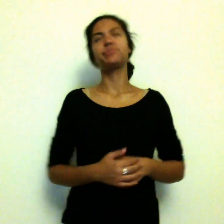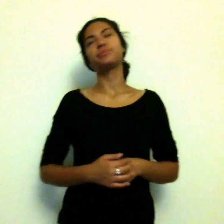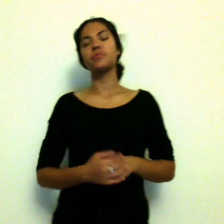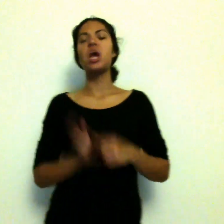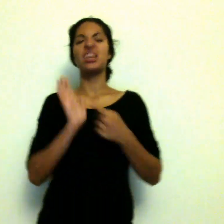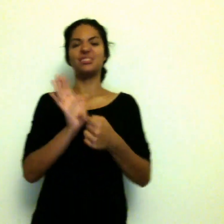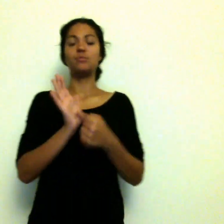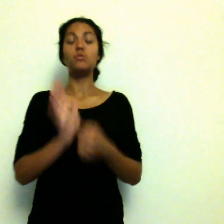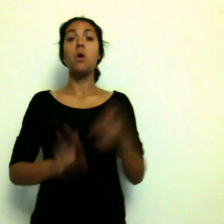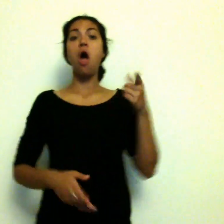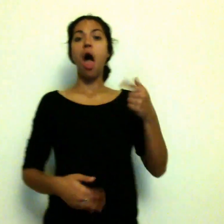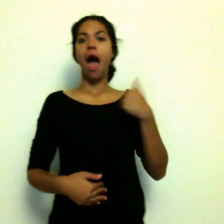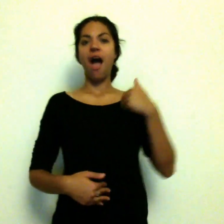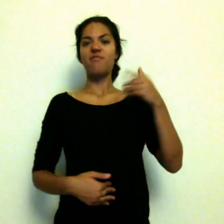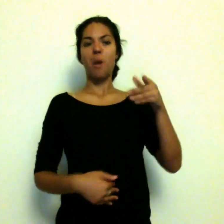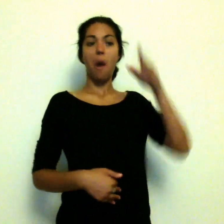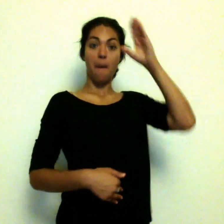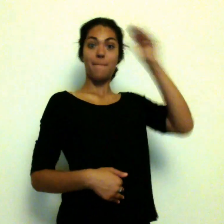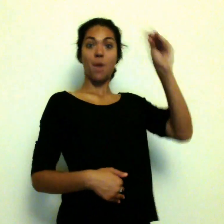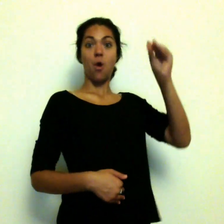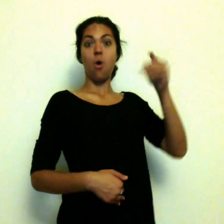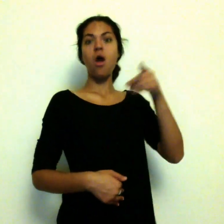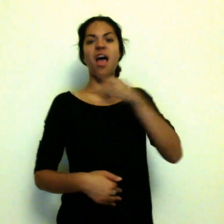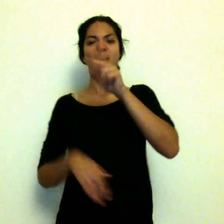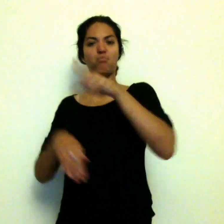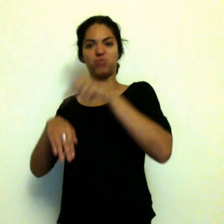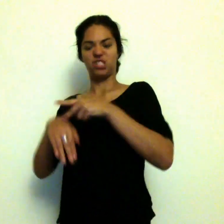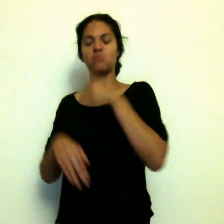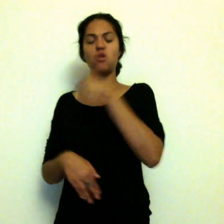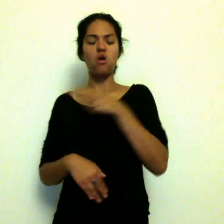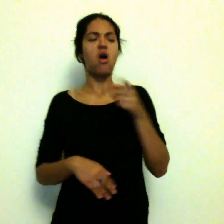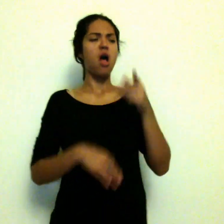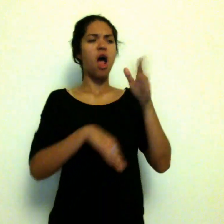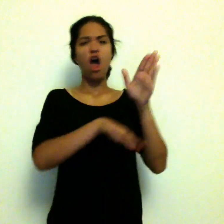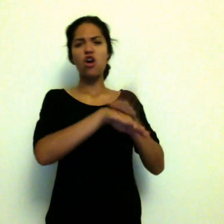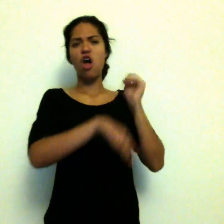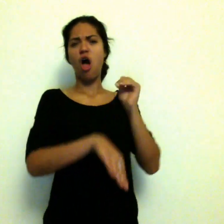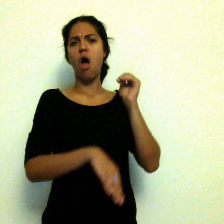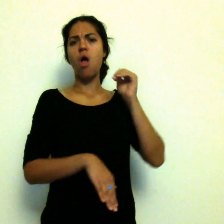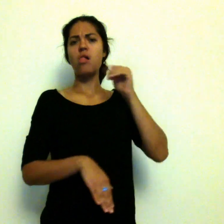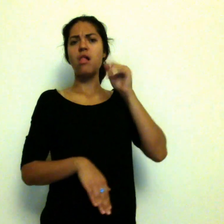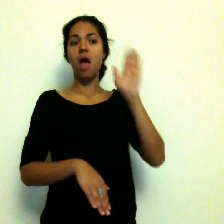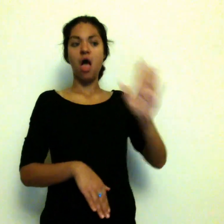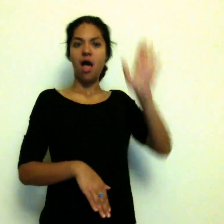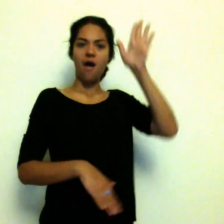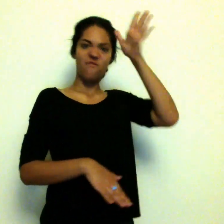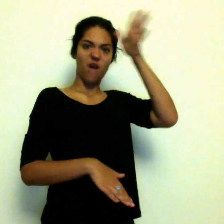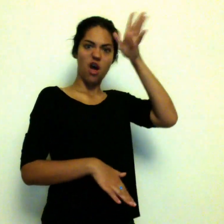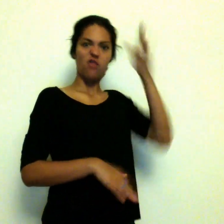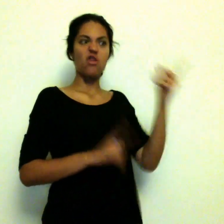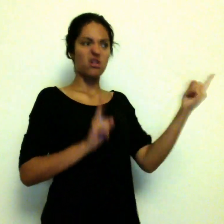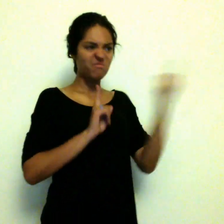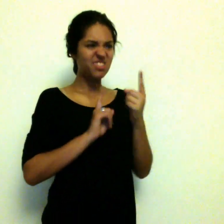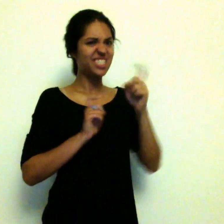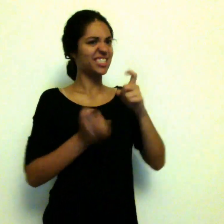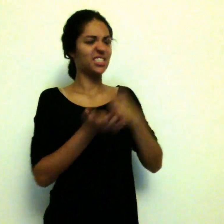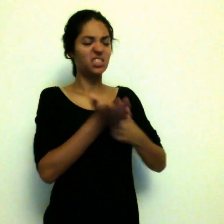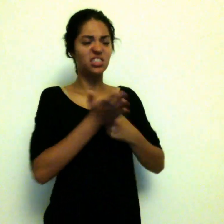father. And when the father came, the principal said, look, I want to tell you it's small now, but there are signs it'll become big. Your boy is